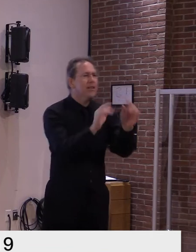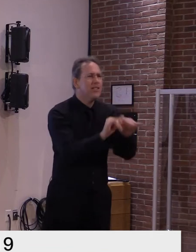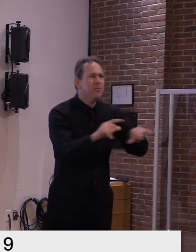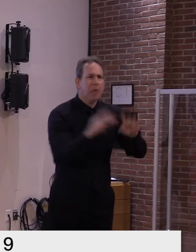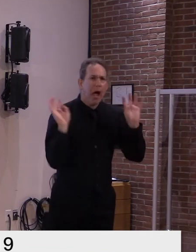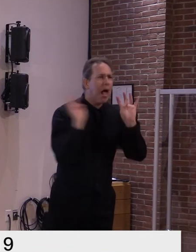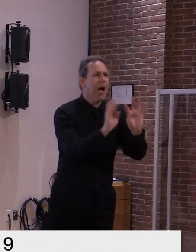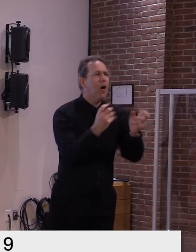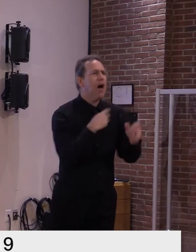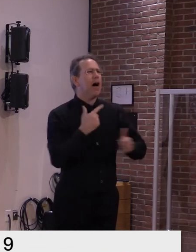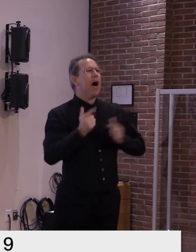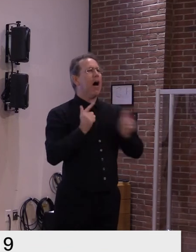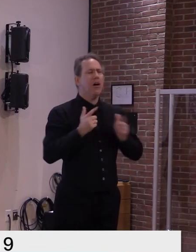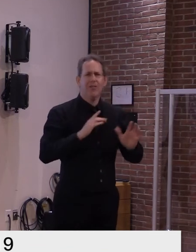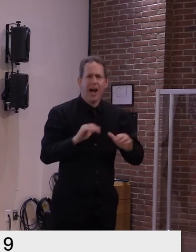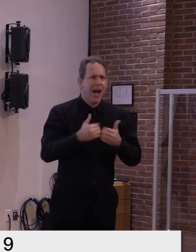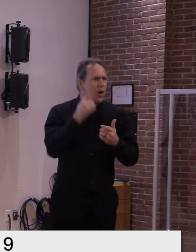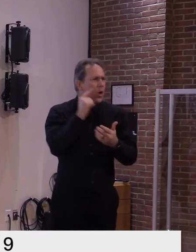When we're finished.